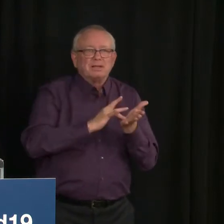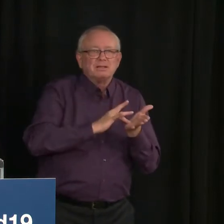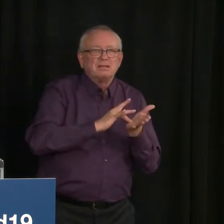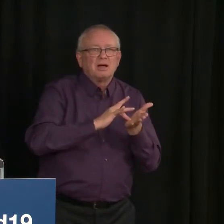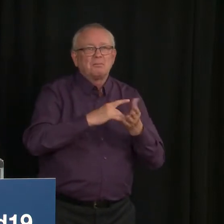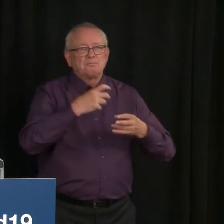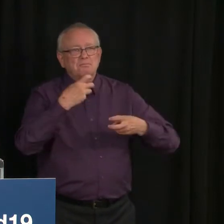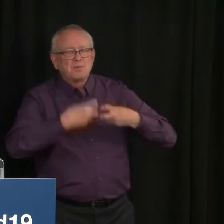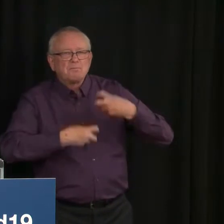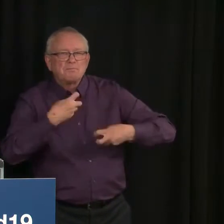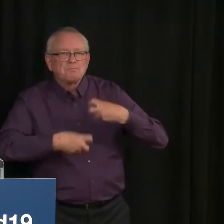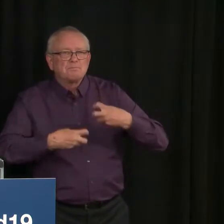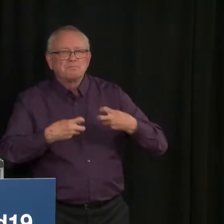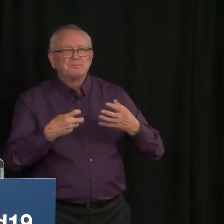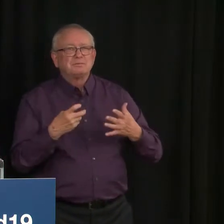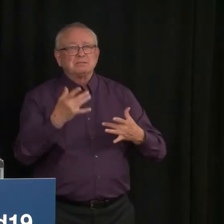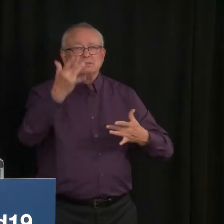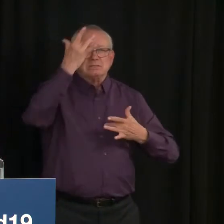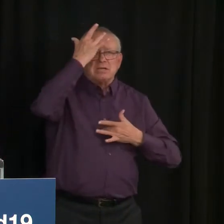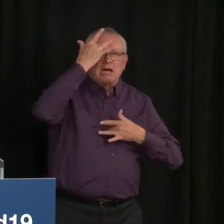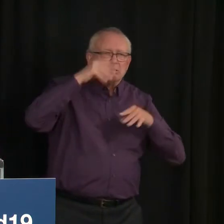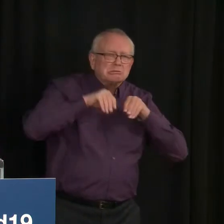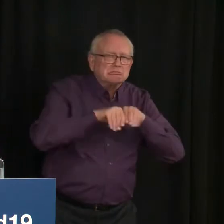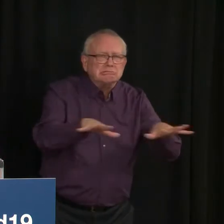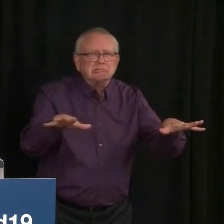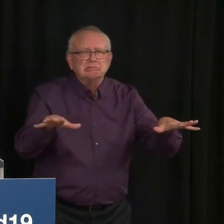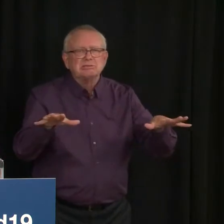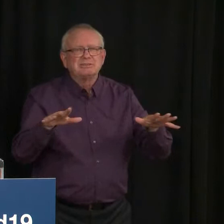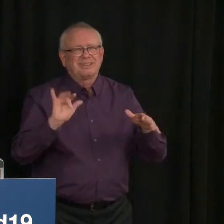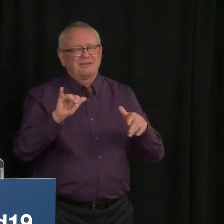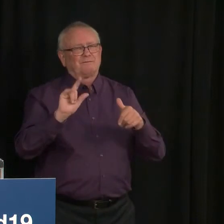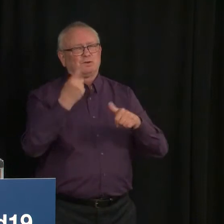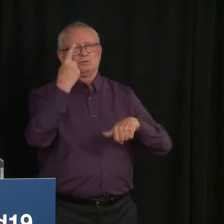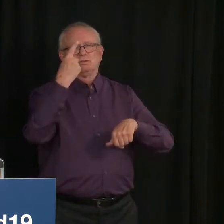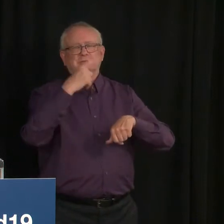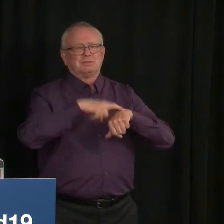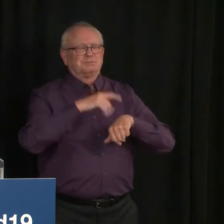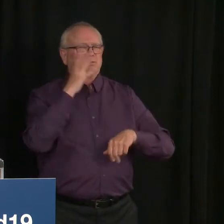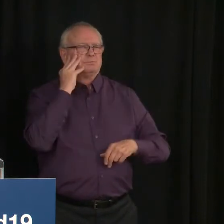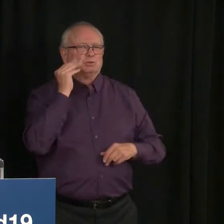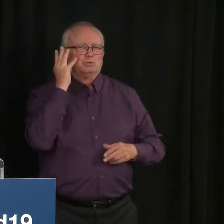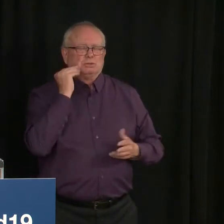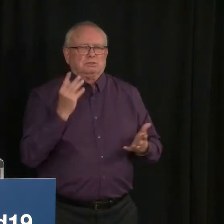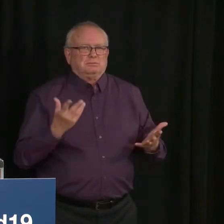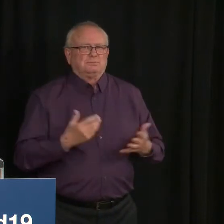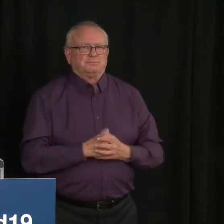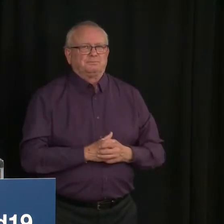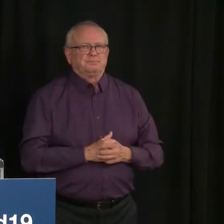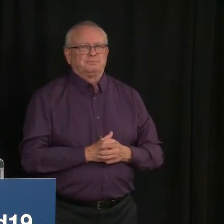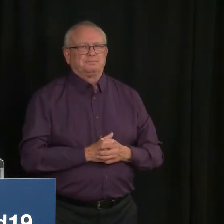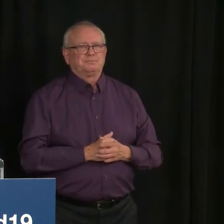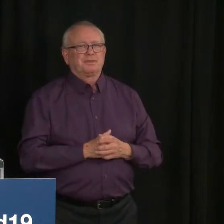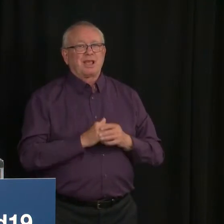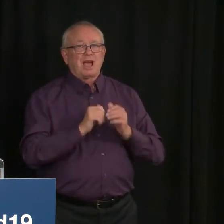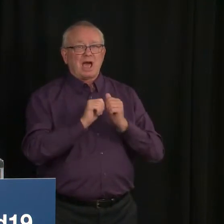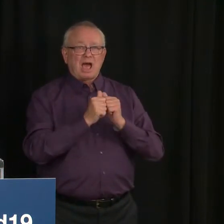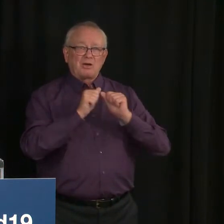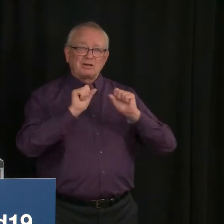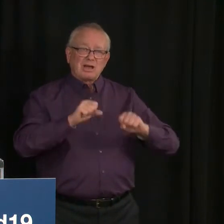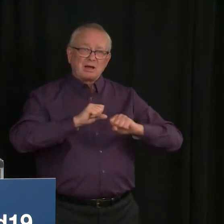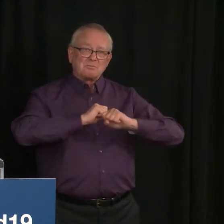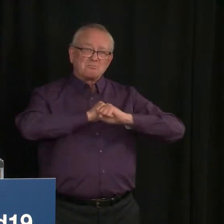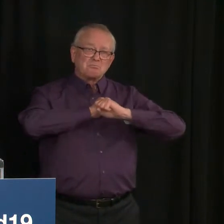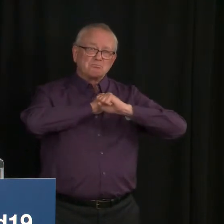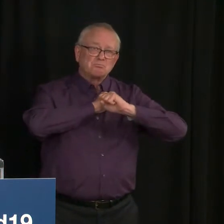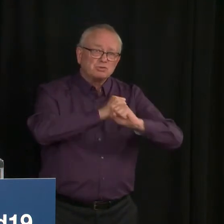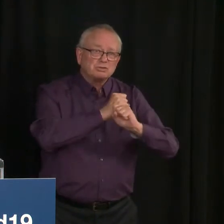measures that have been in place as the only things that provide us safety from COVID-19. And